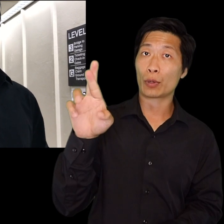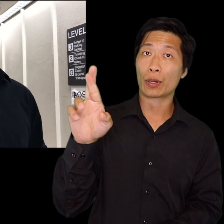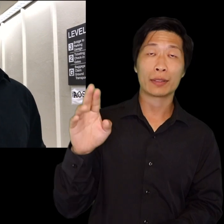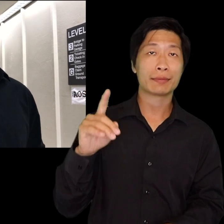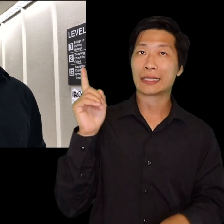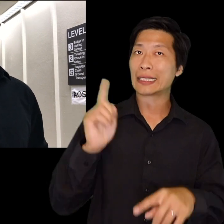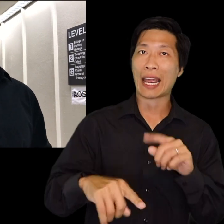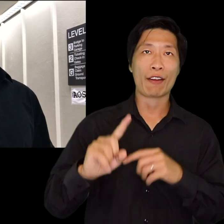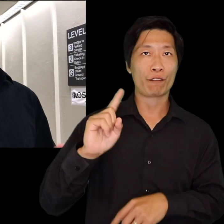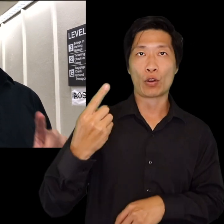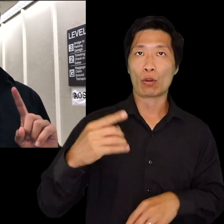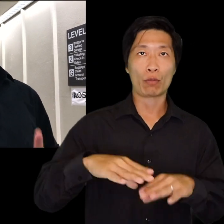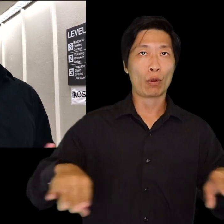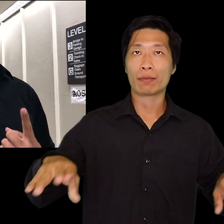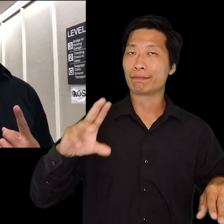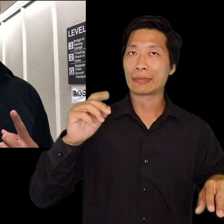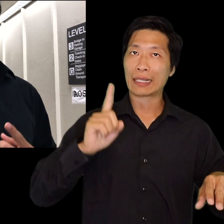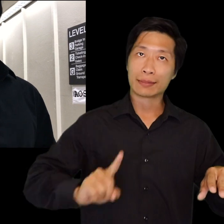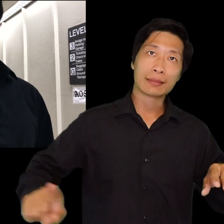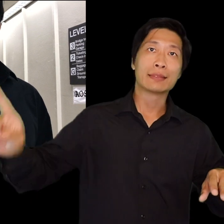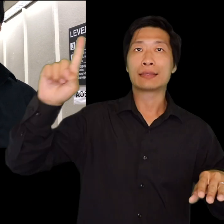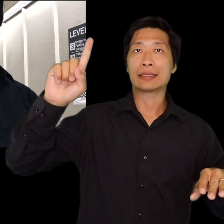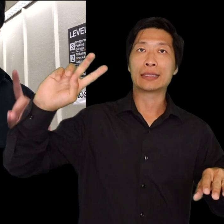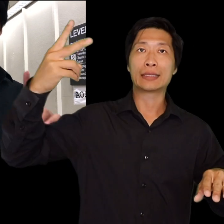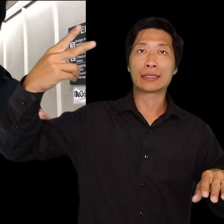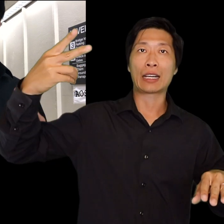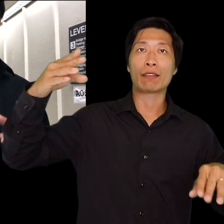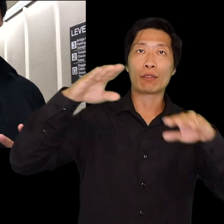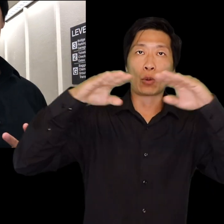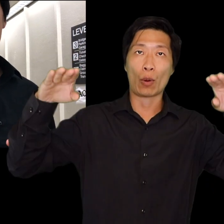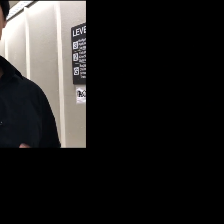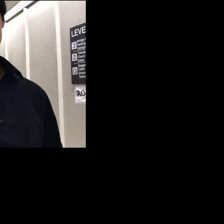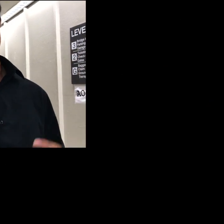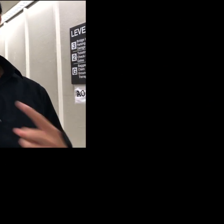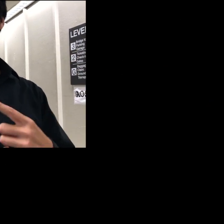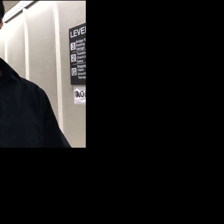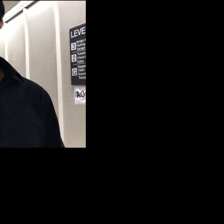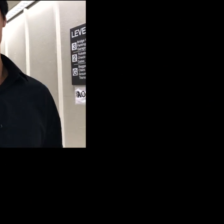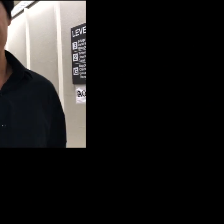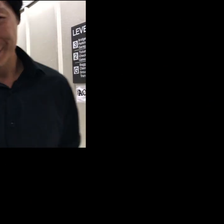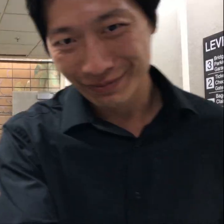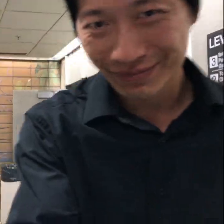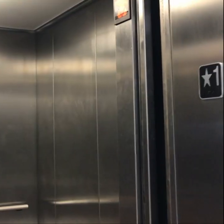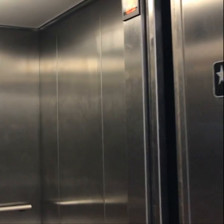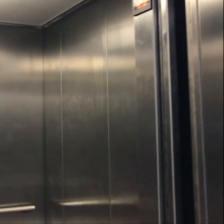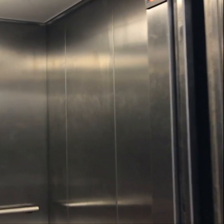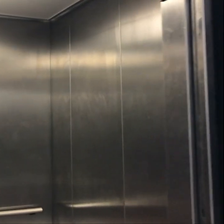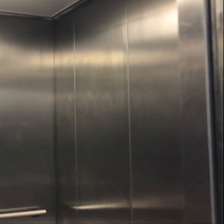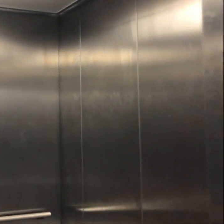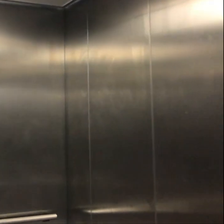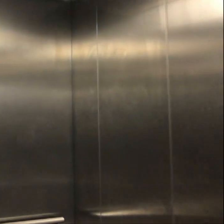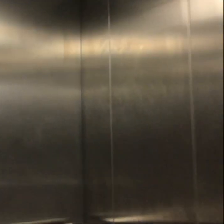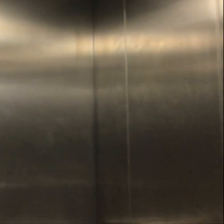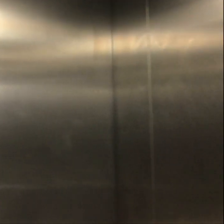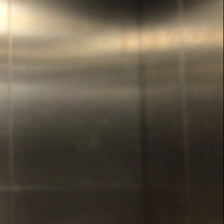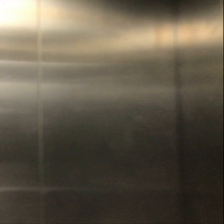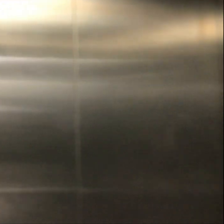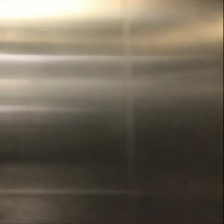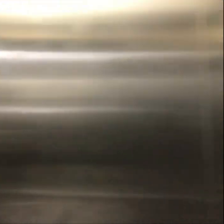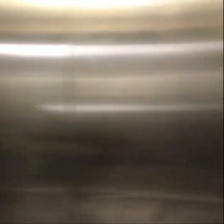Take an Uber, you can't go to the first floor. You gotta go upstairs to the second floor. Let's check it out.